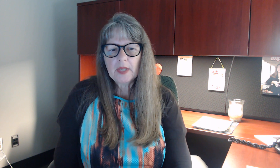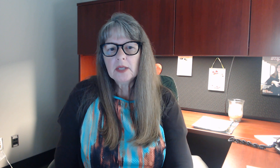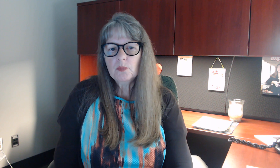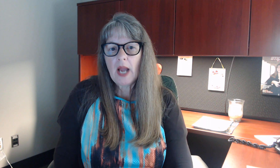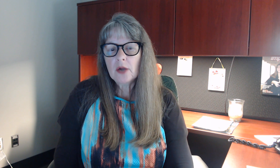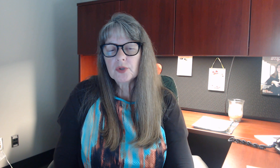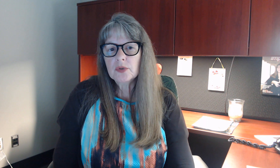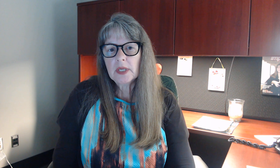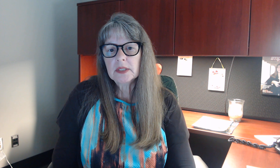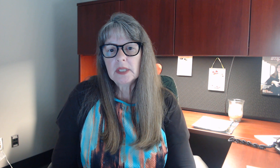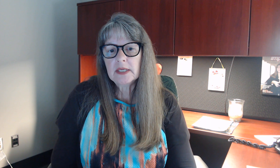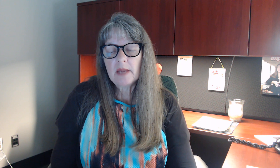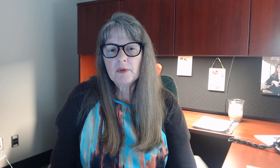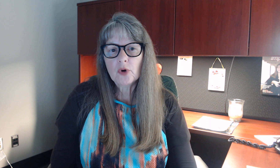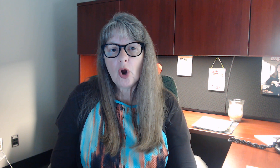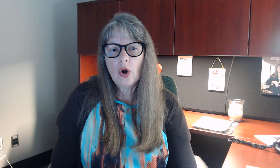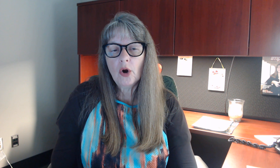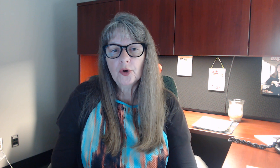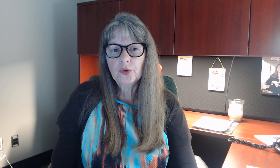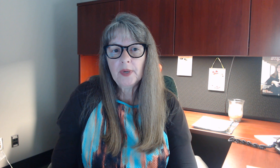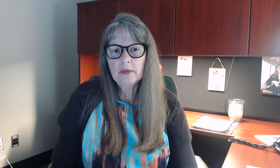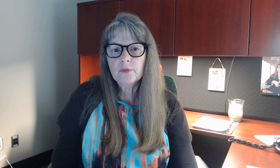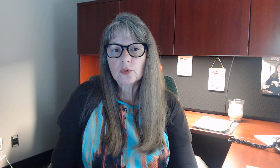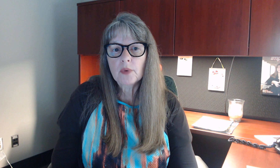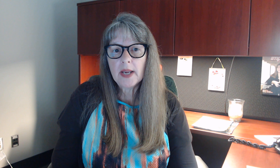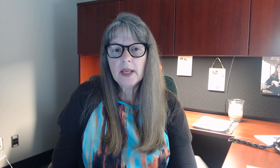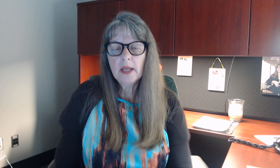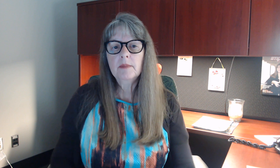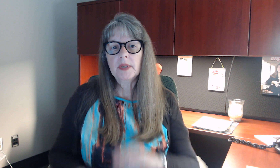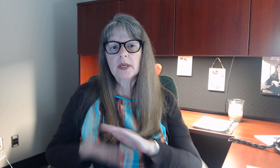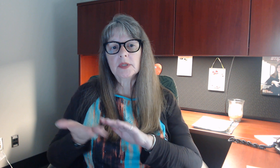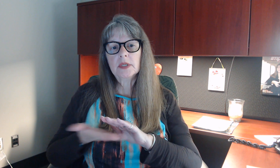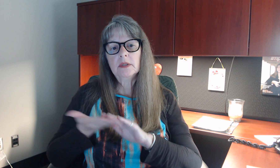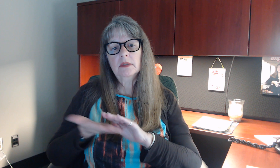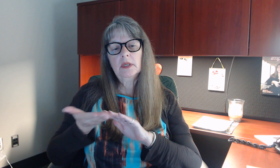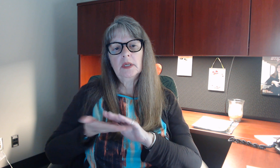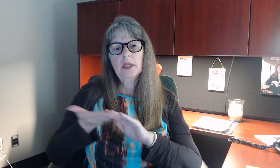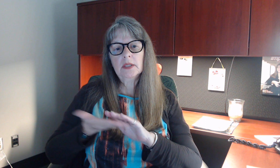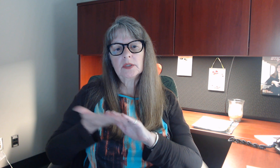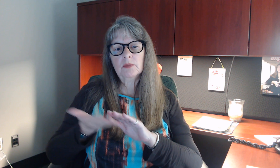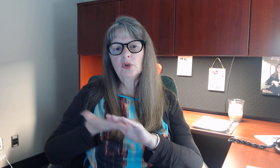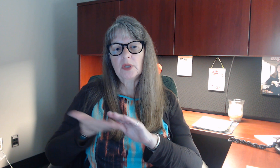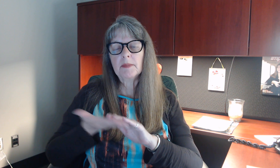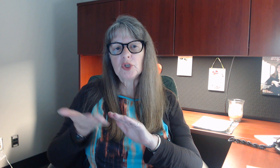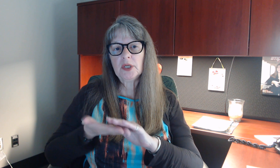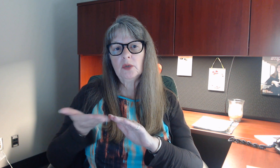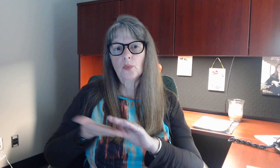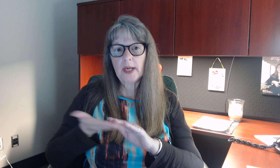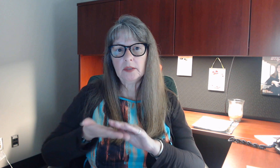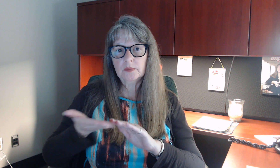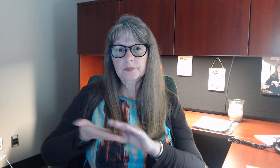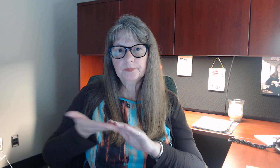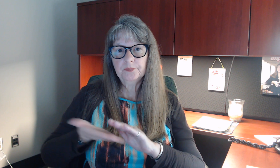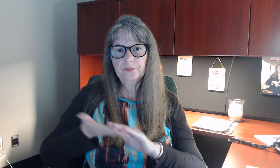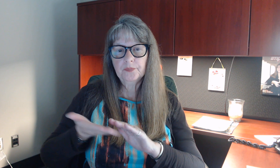We also use that as an example for RUN, for run, because it's usually a machine running. You